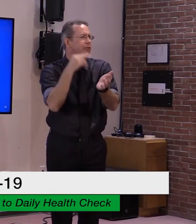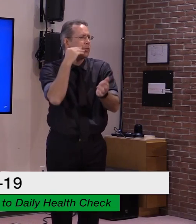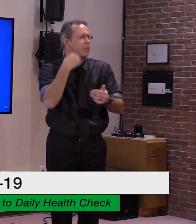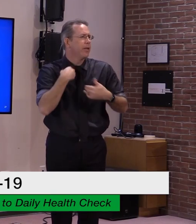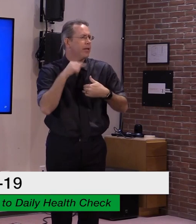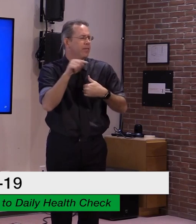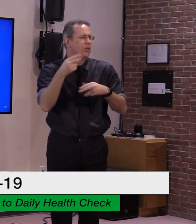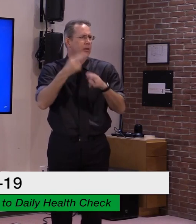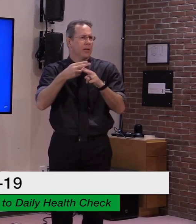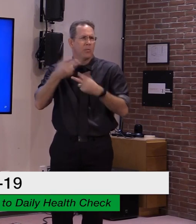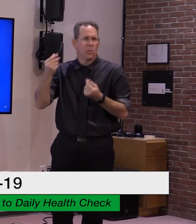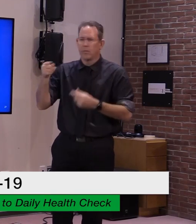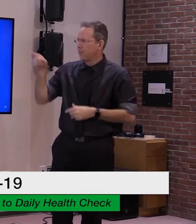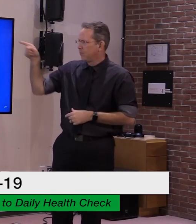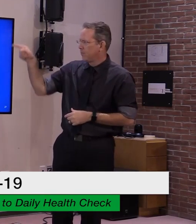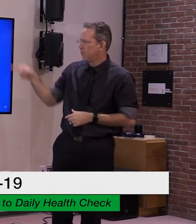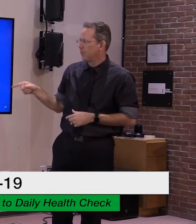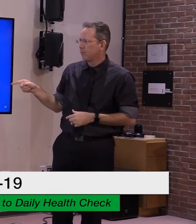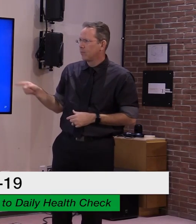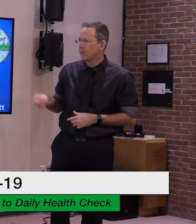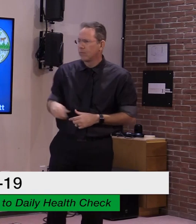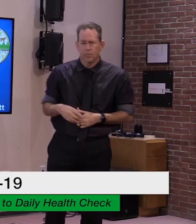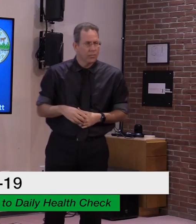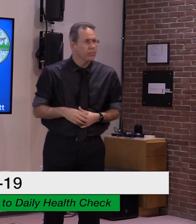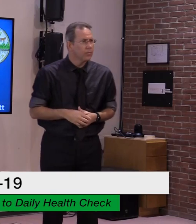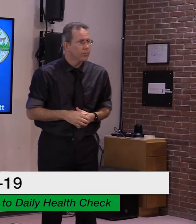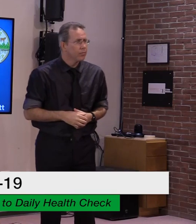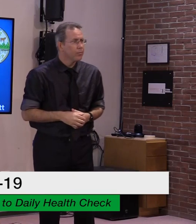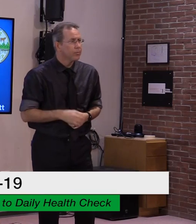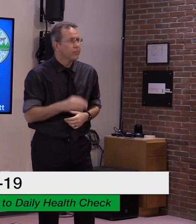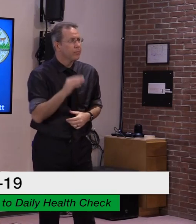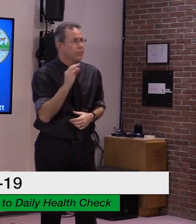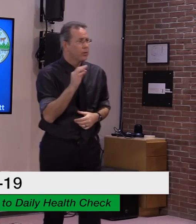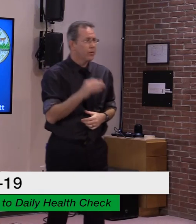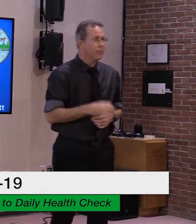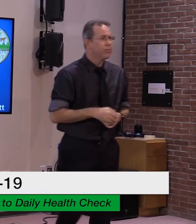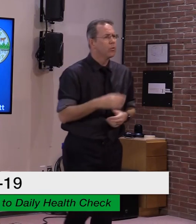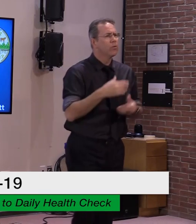facilities so at this time i'll turn it over to dr